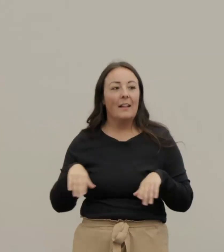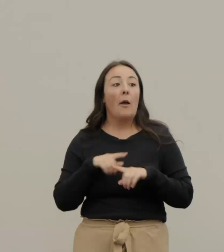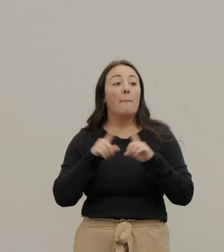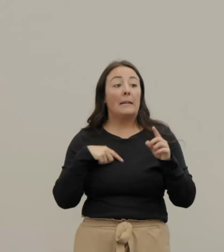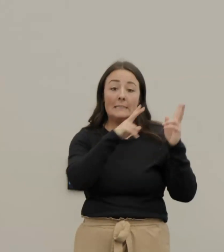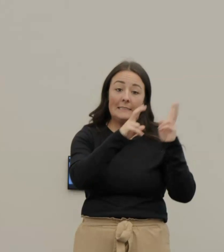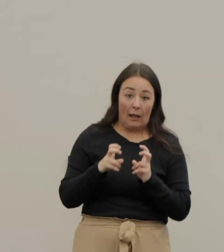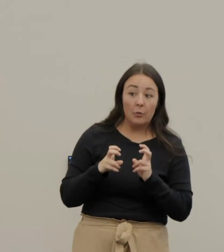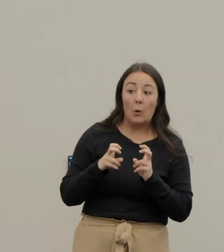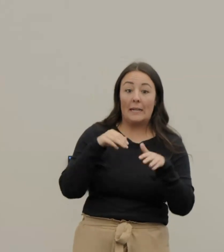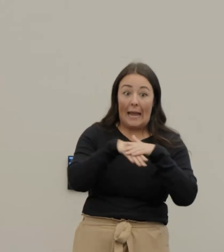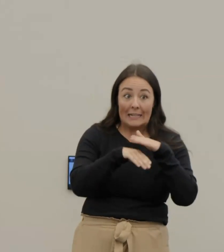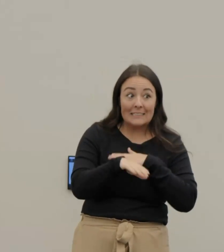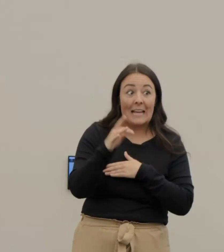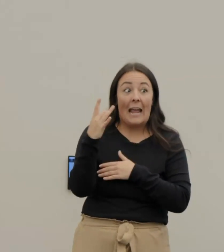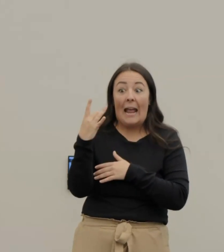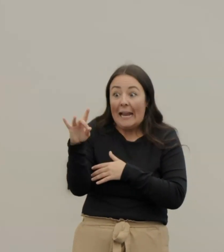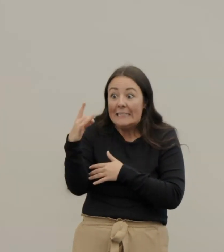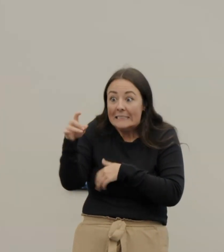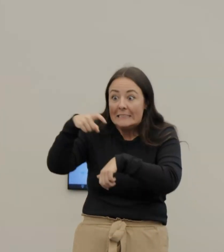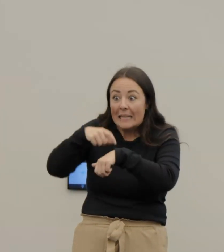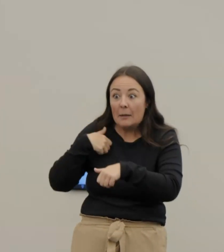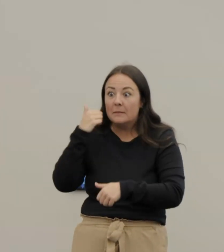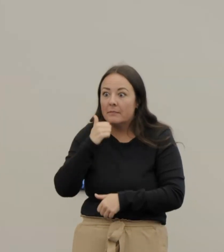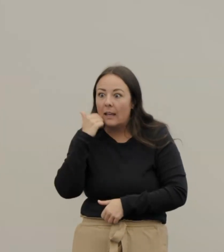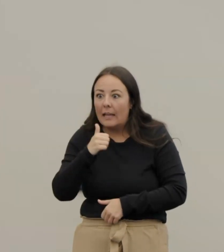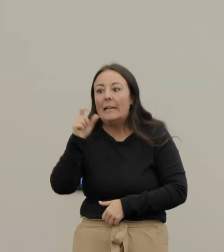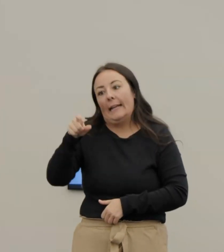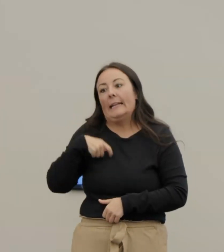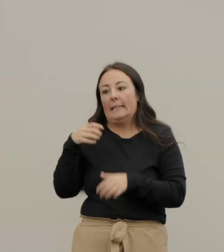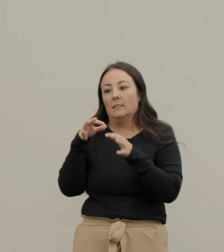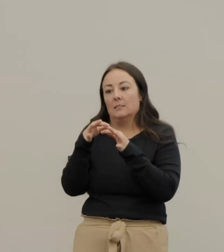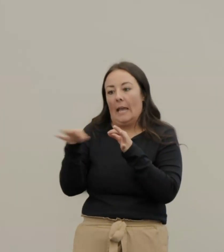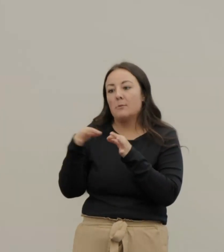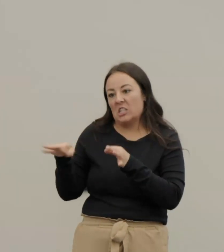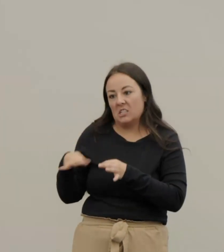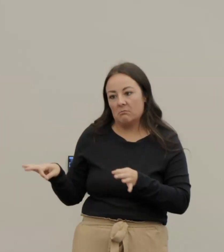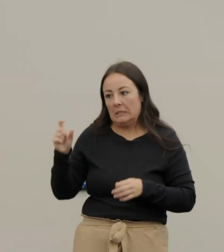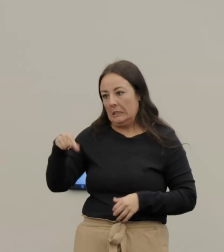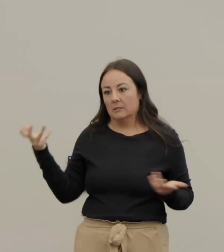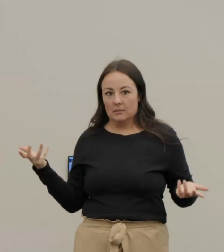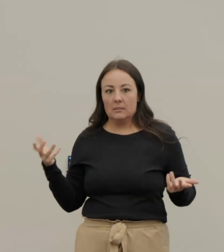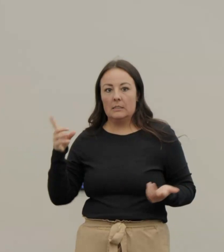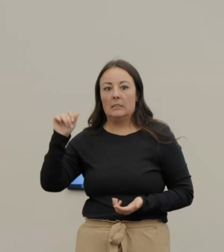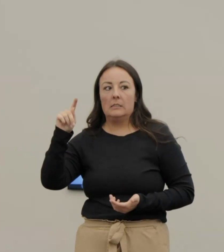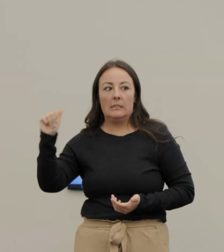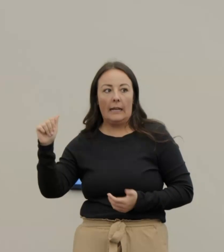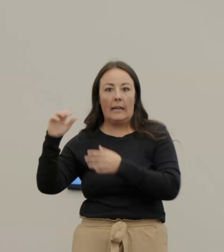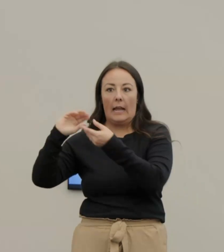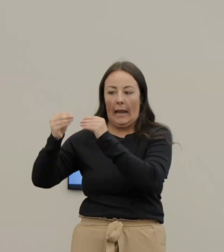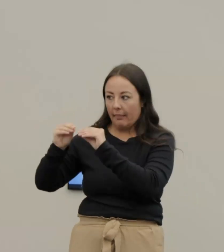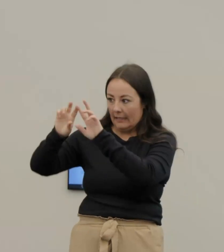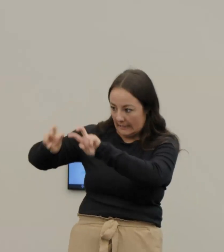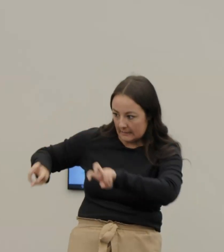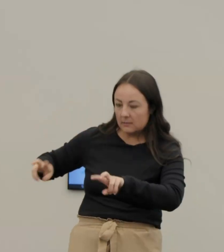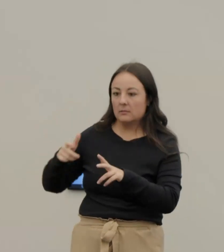accessed 18 times a day. That needs captioning. Yeah. So just so it's data analytics, data analytics, data